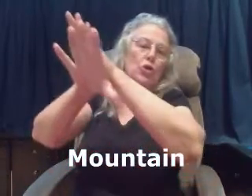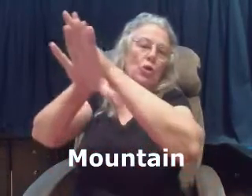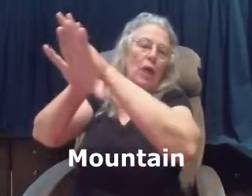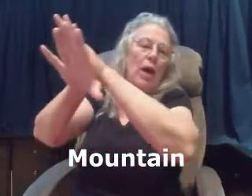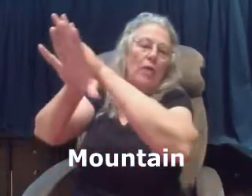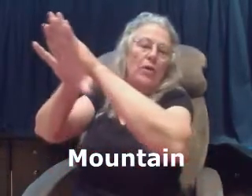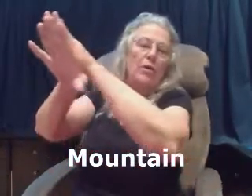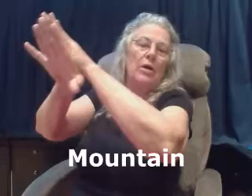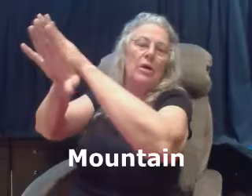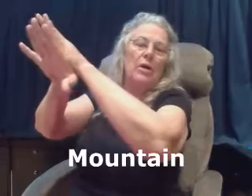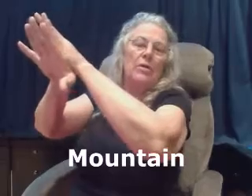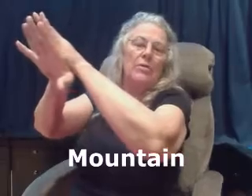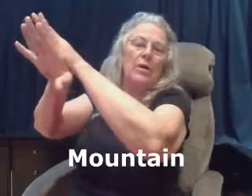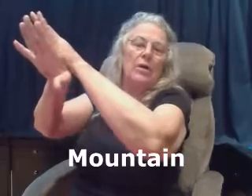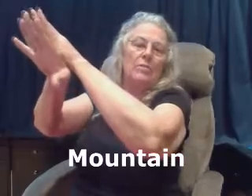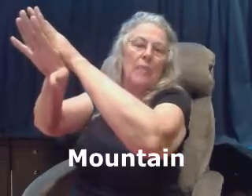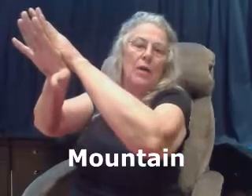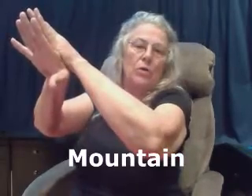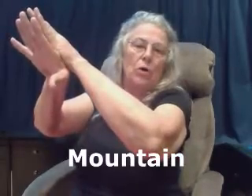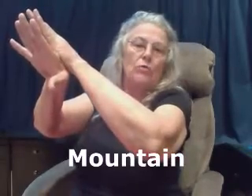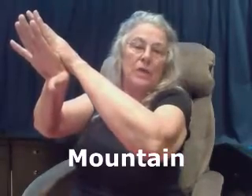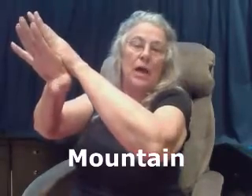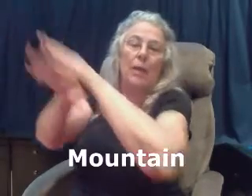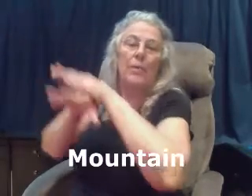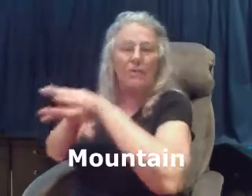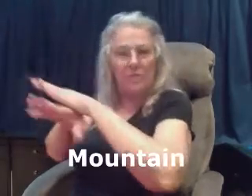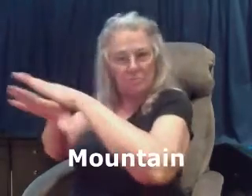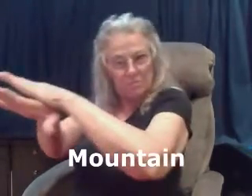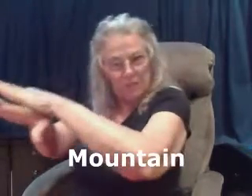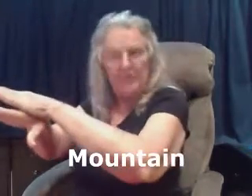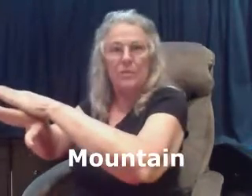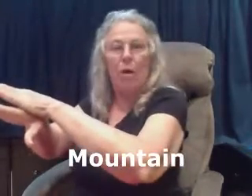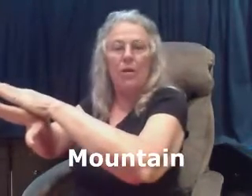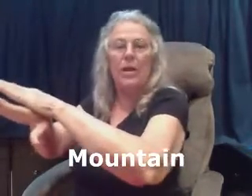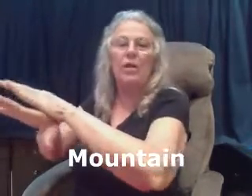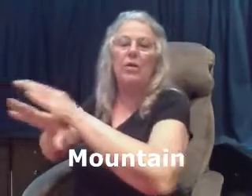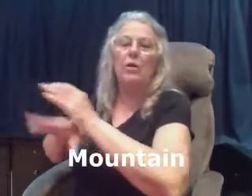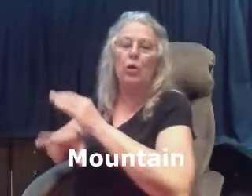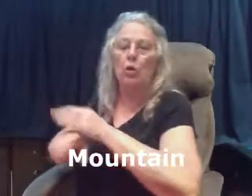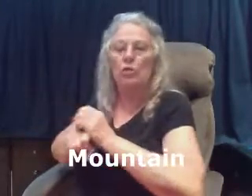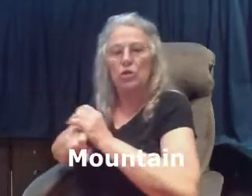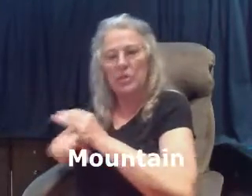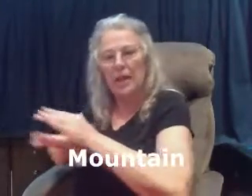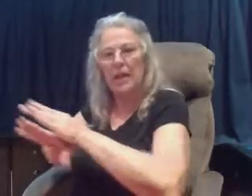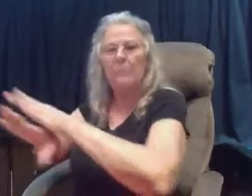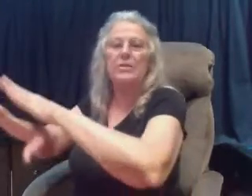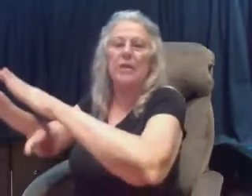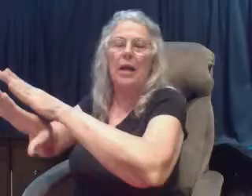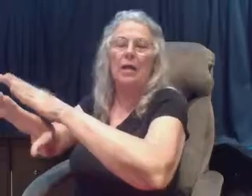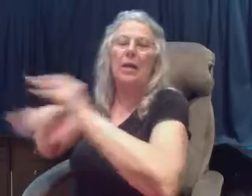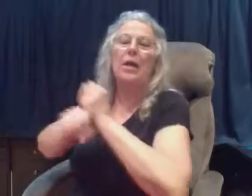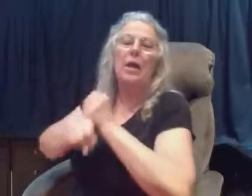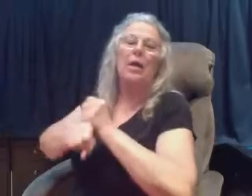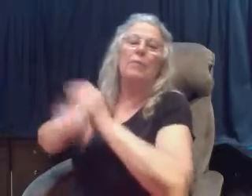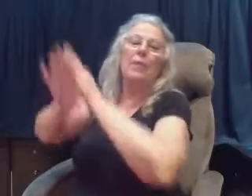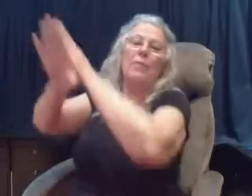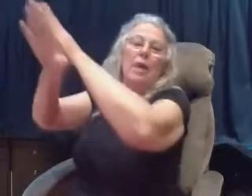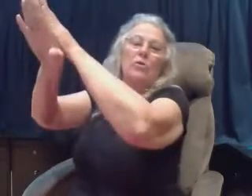show how the mountain goes up. If it's a small hill, you would just take it up slightly, but a mountain, you're